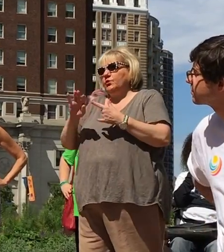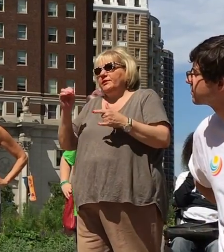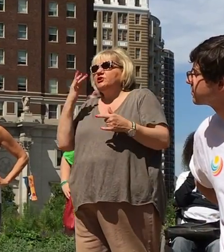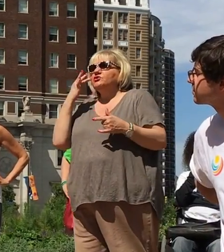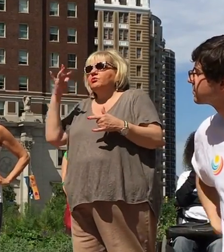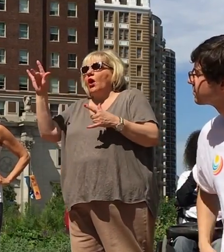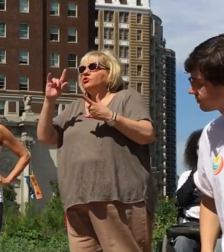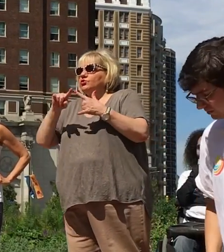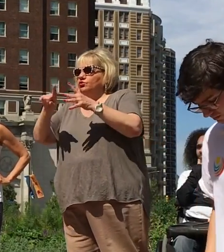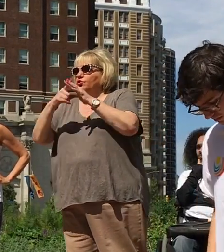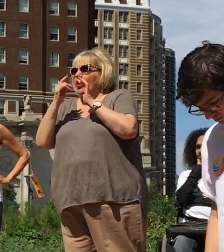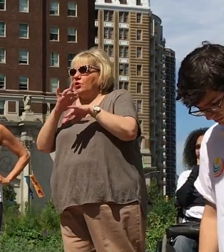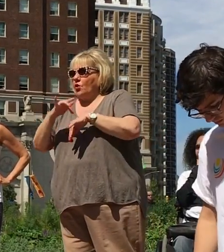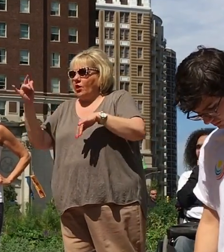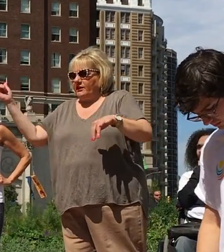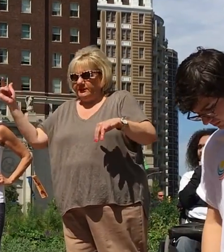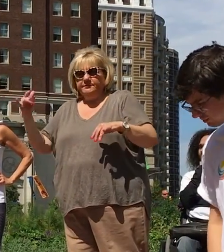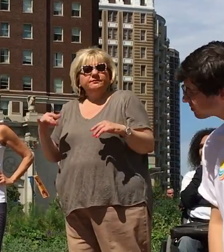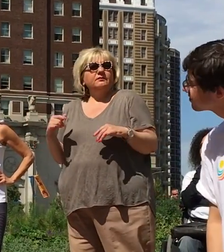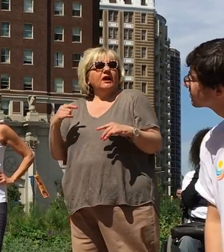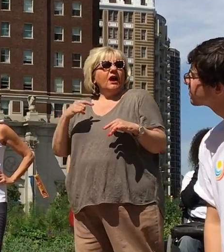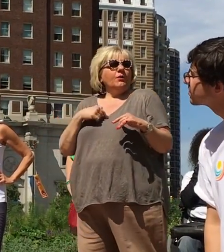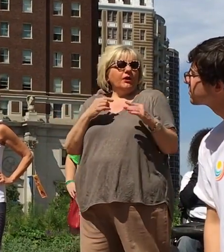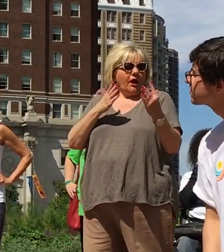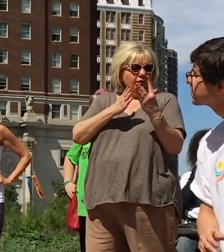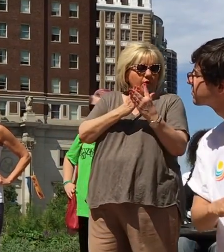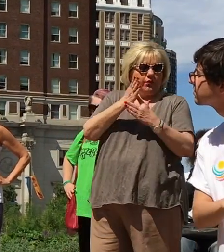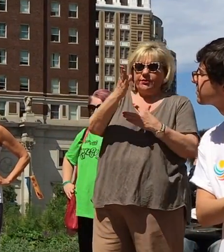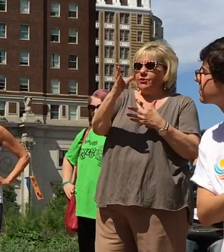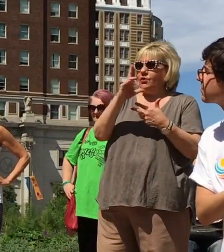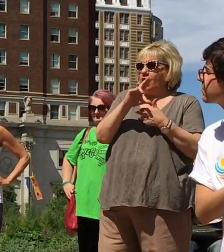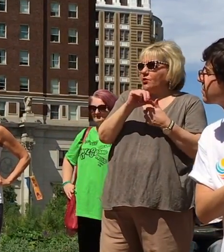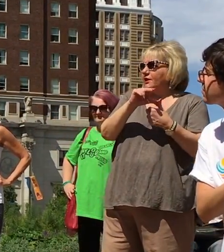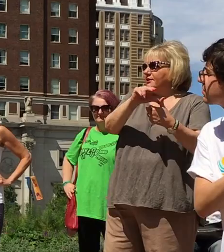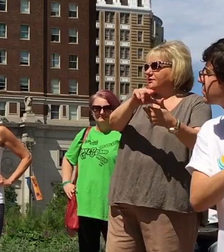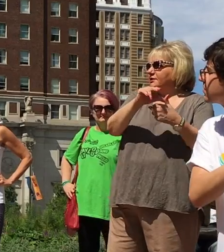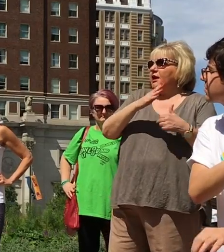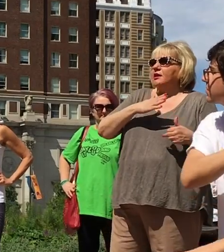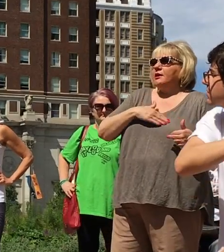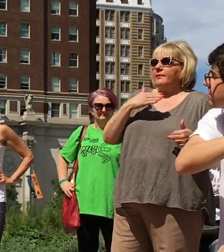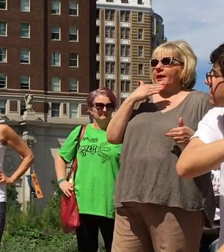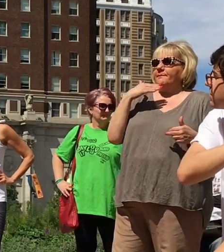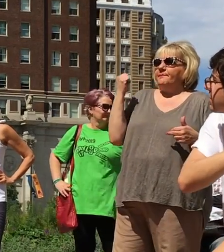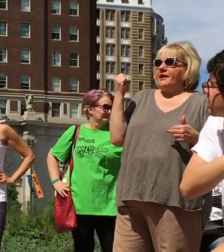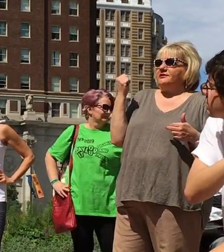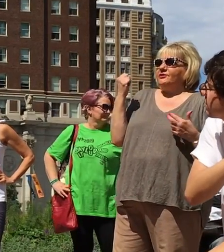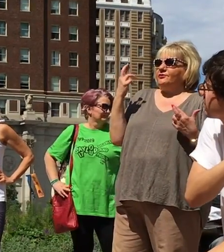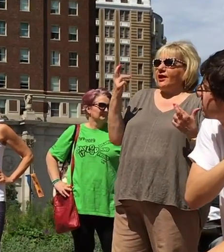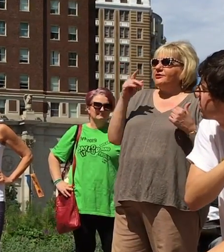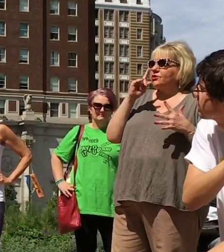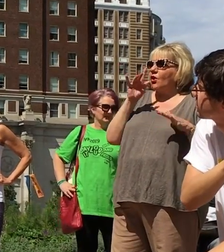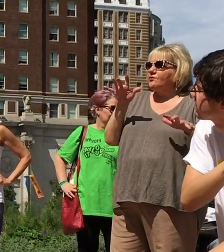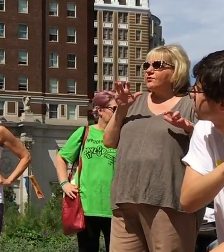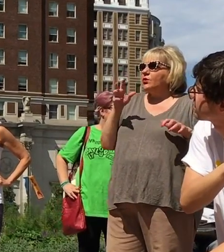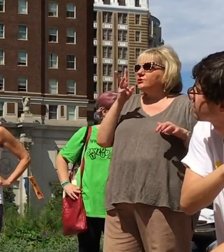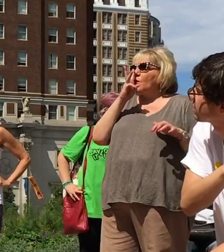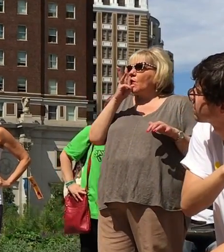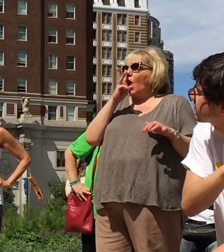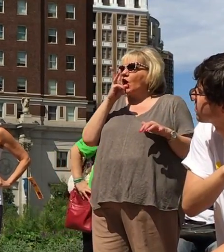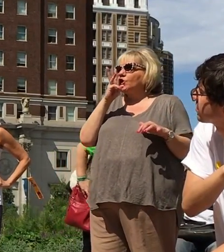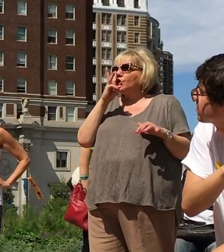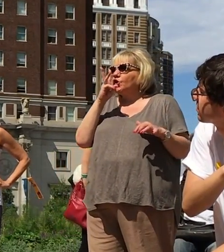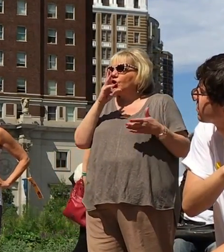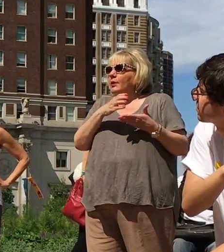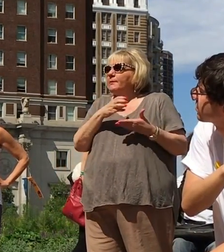The issue is that when I go through a hurricane, my best friends are going to be things like frozen water bottles and